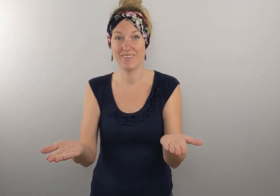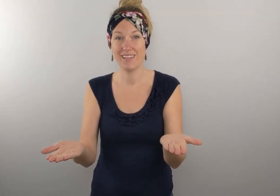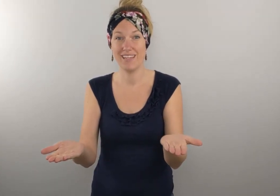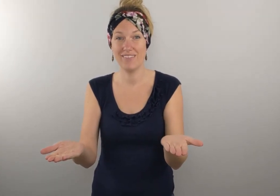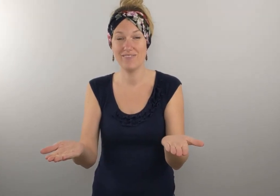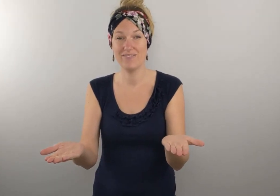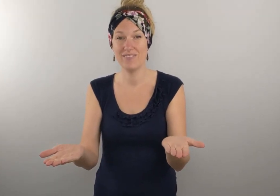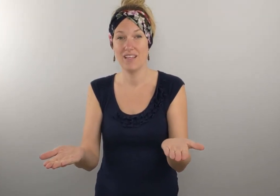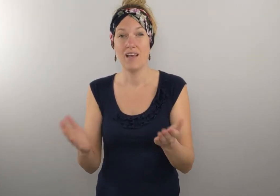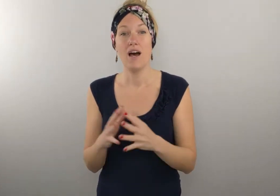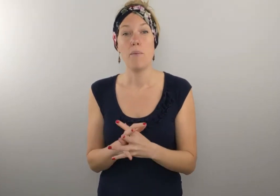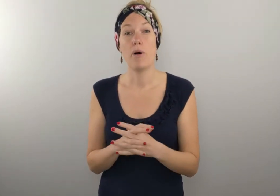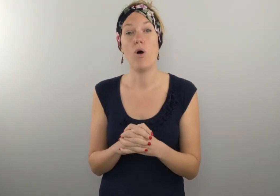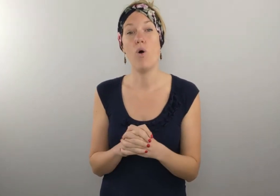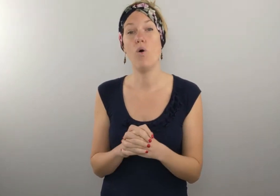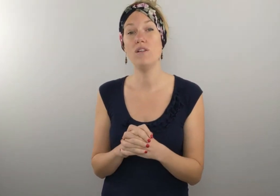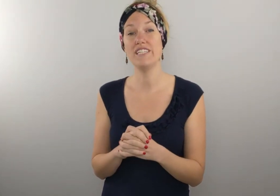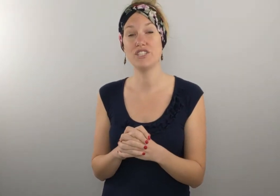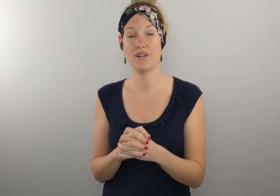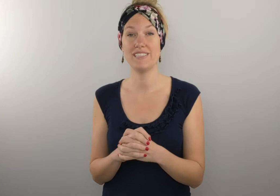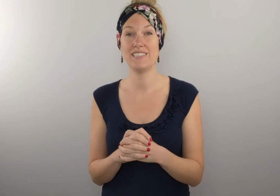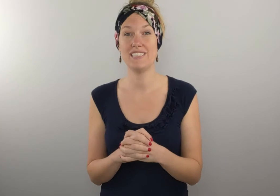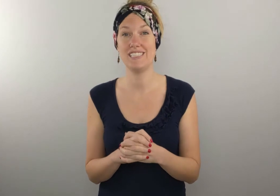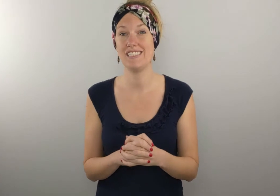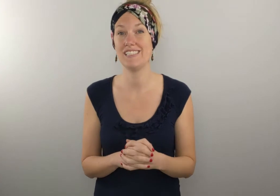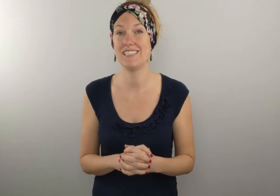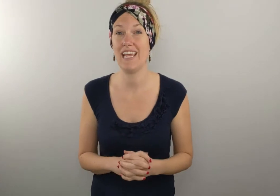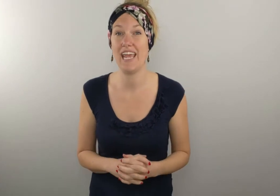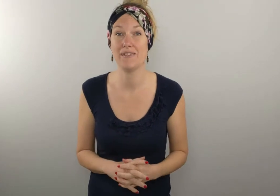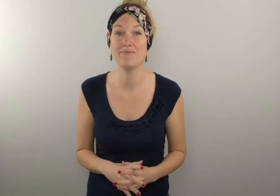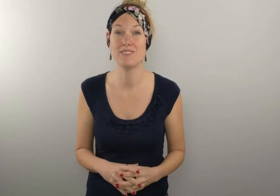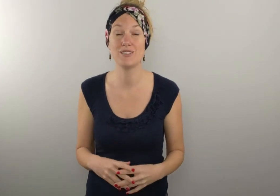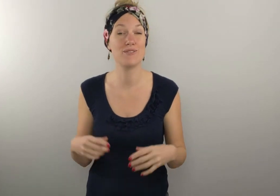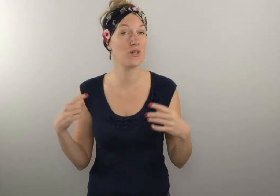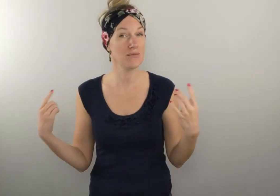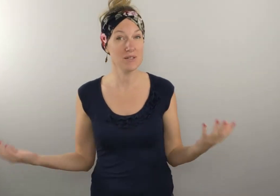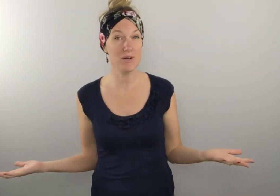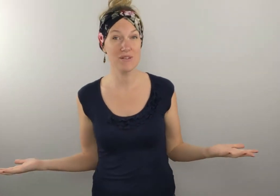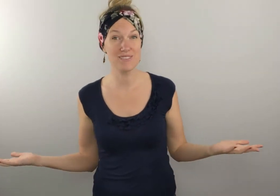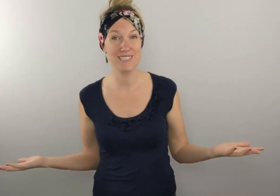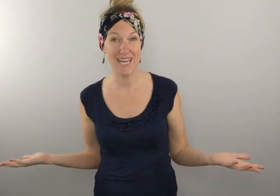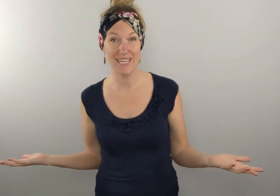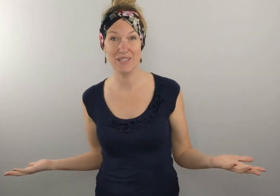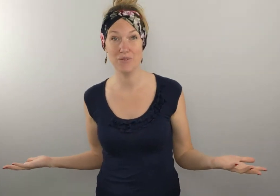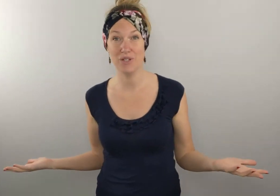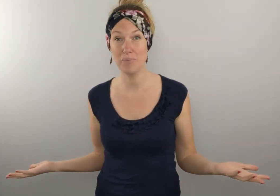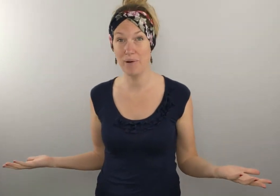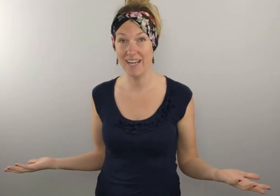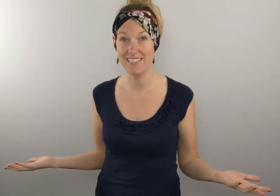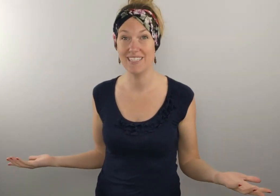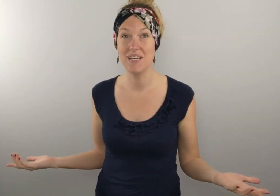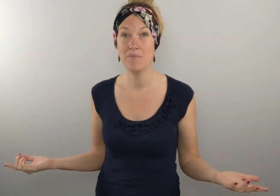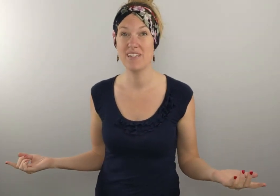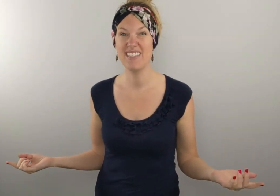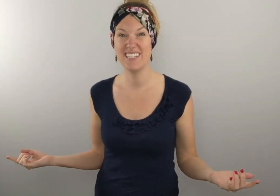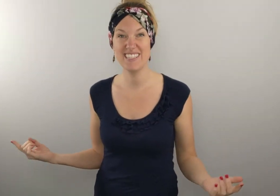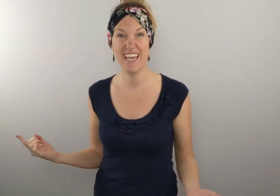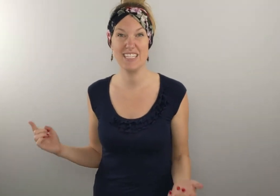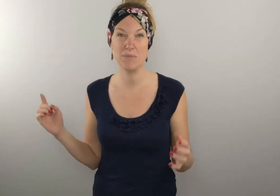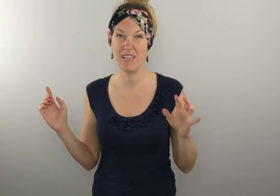Okay? But wholly trust in Jesus' name. So normally we don't sign the word but in this case, because